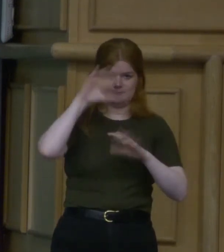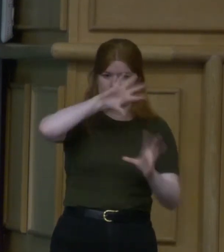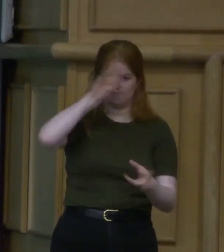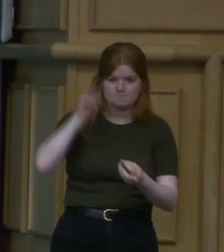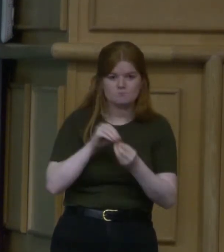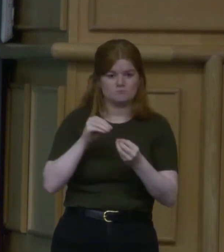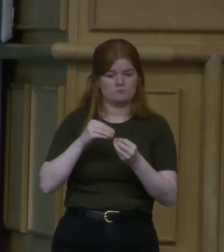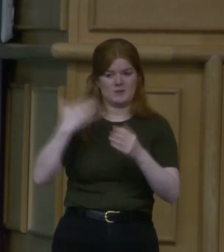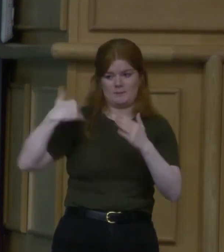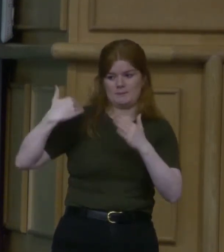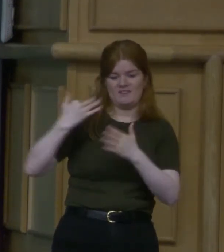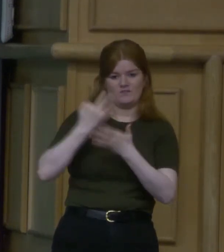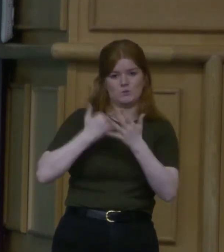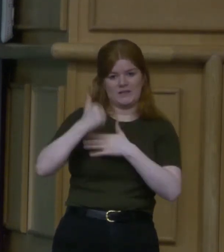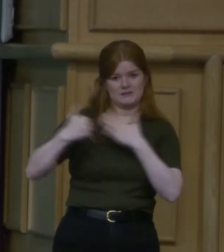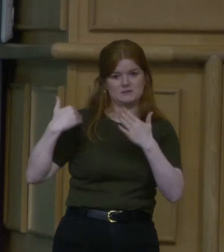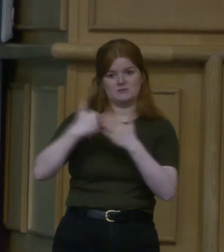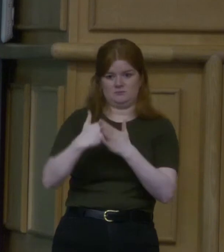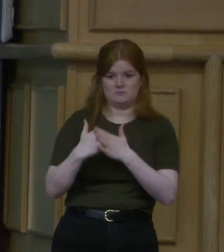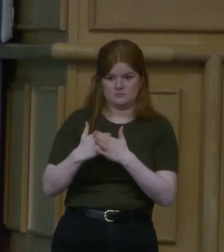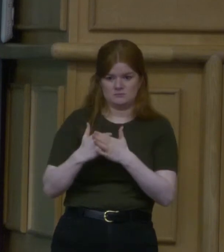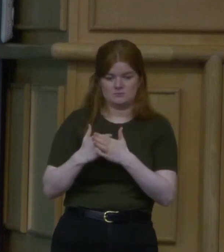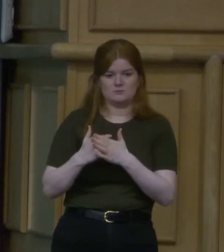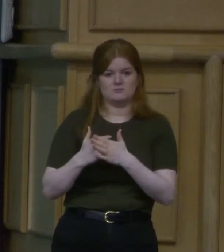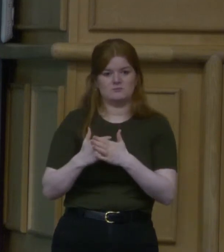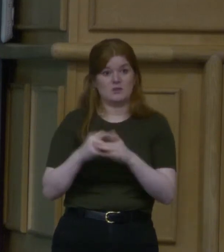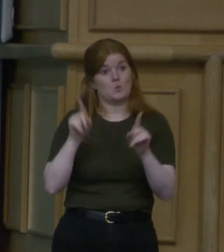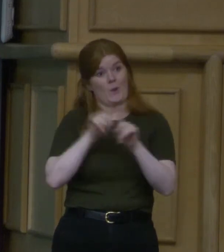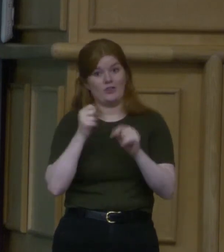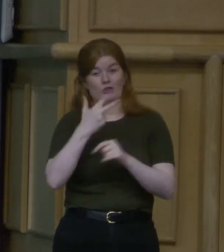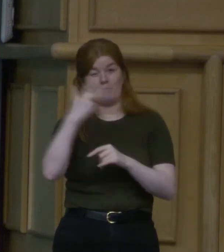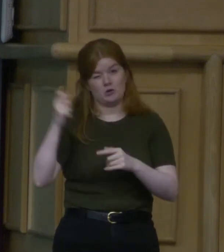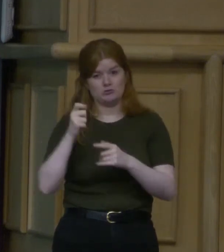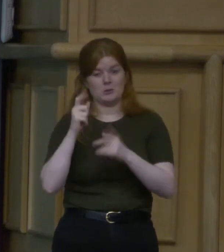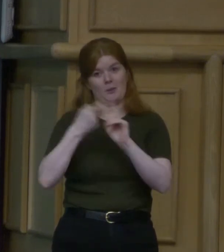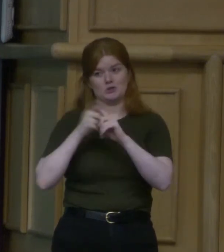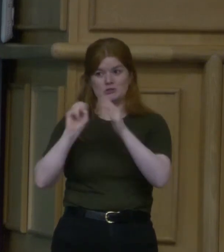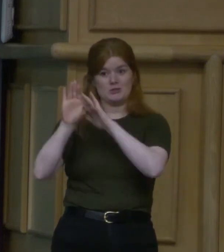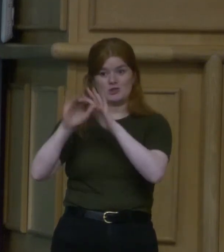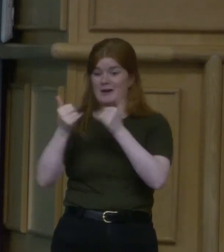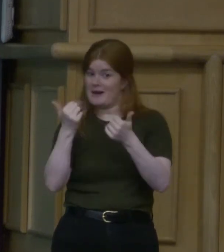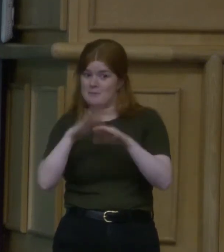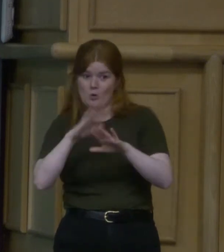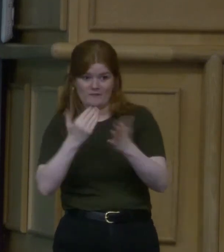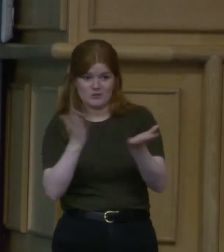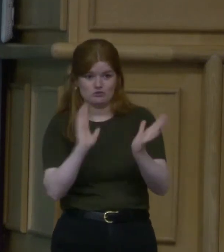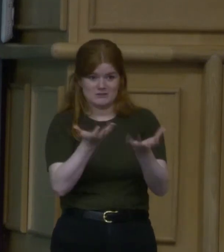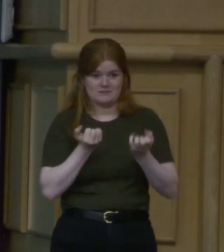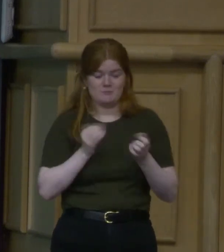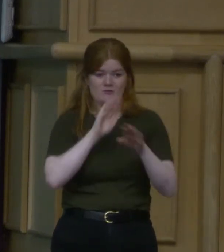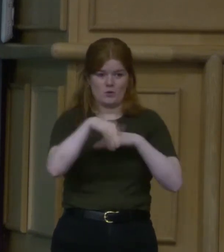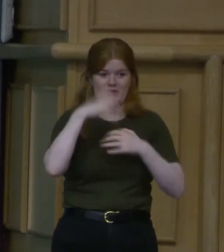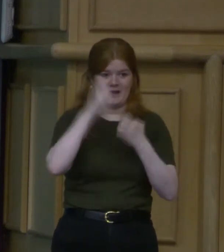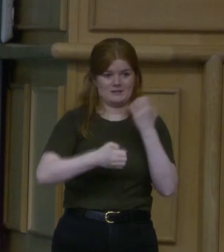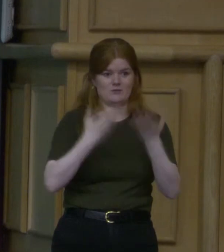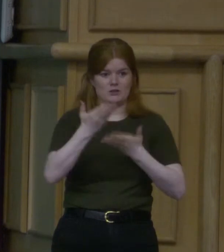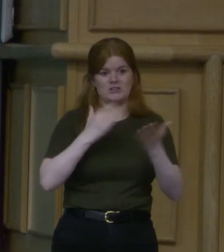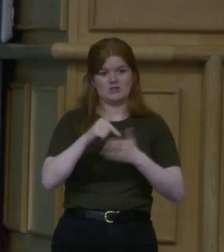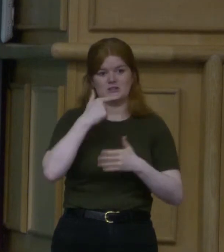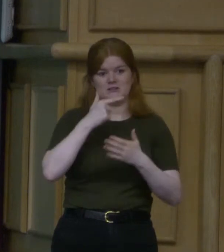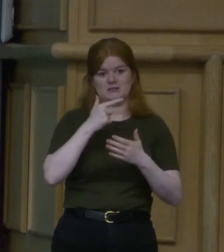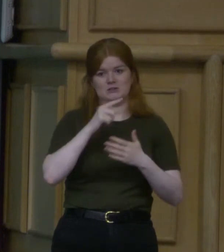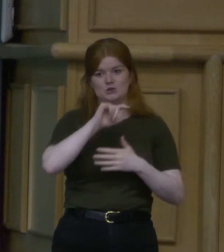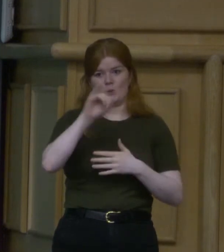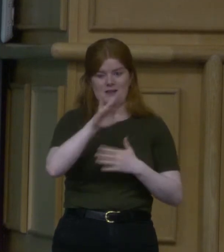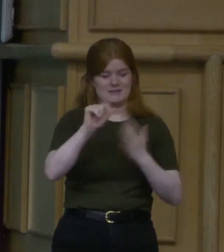synthesise the past few days, as well as the 300 plus submissions and any more that come in before the consultation closes on